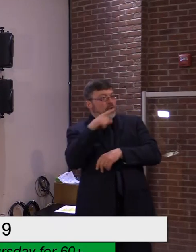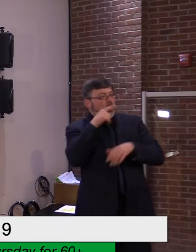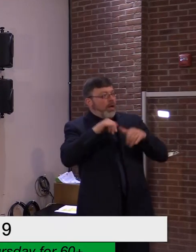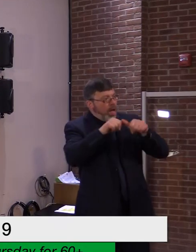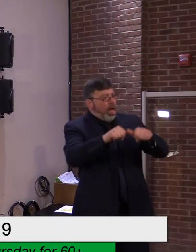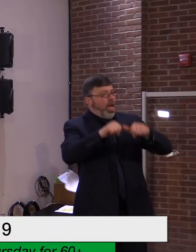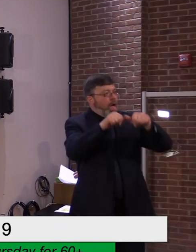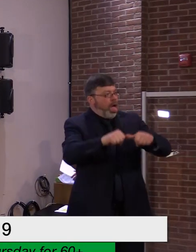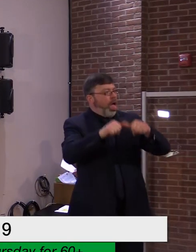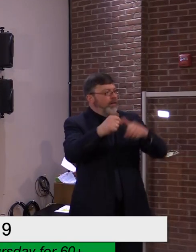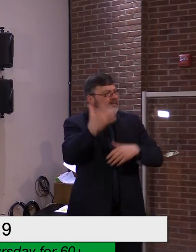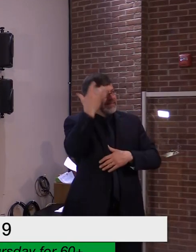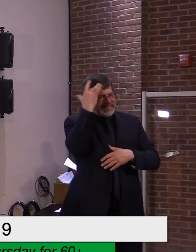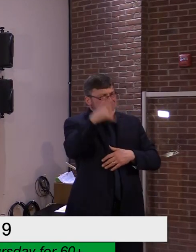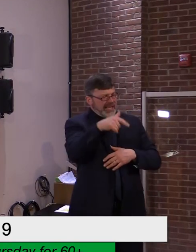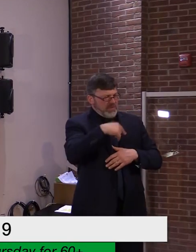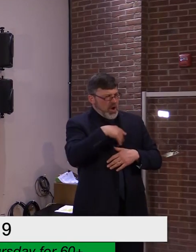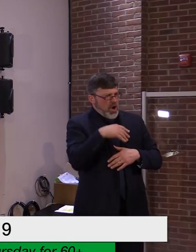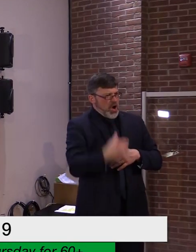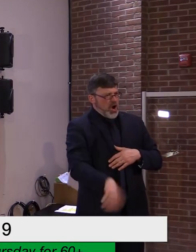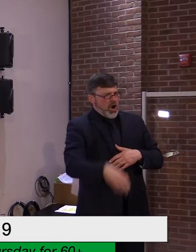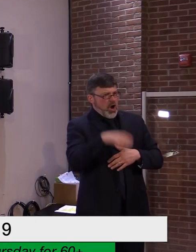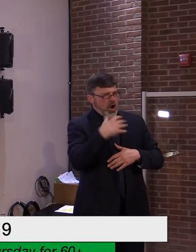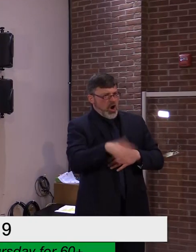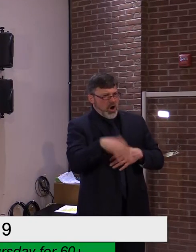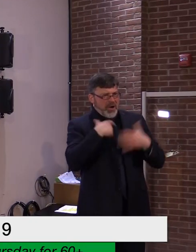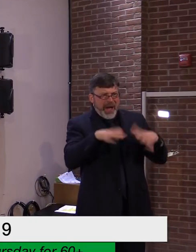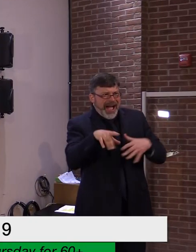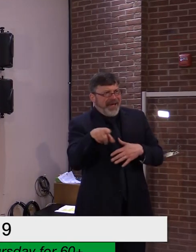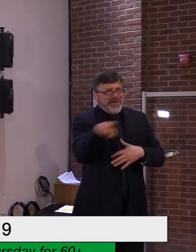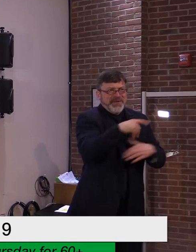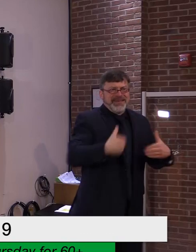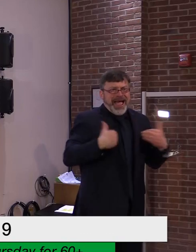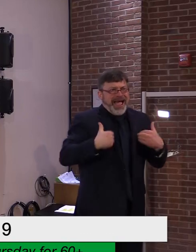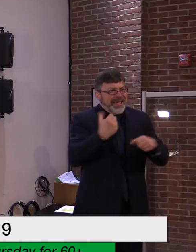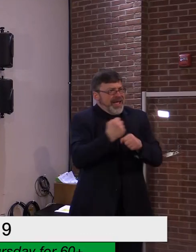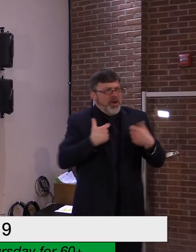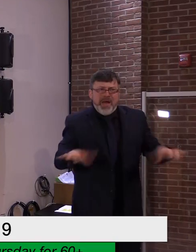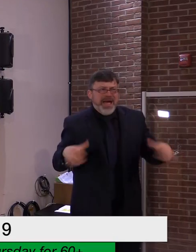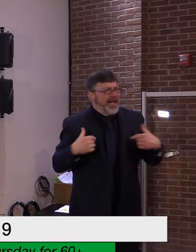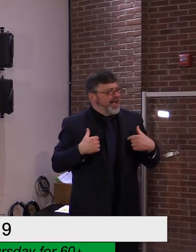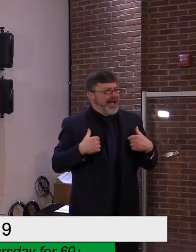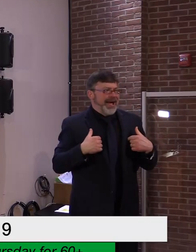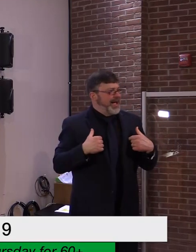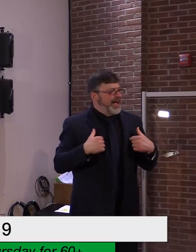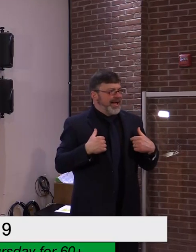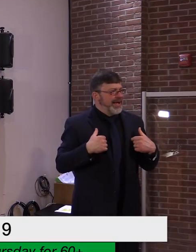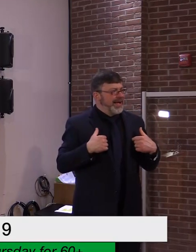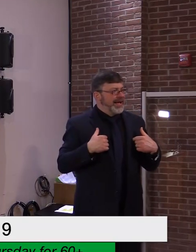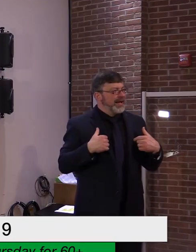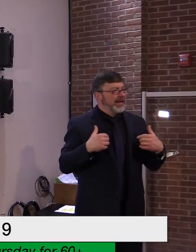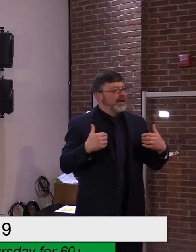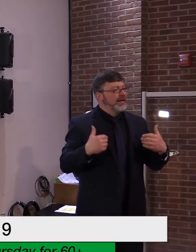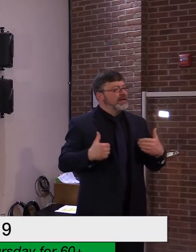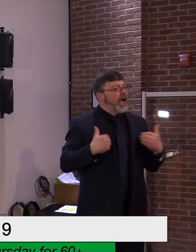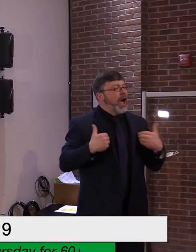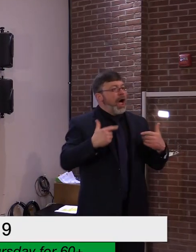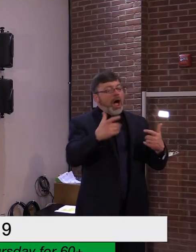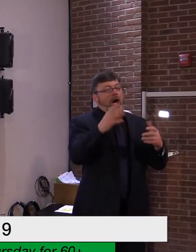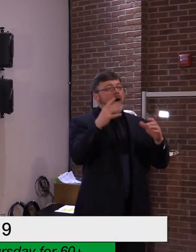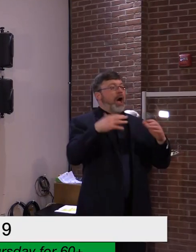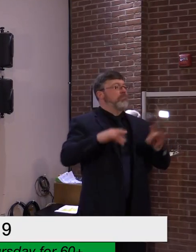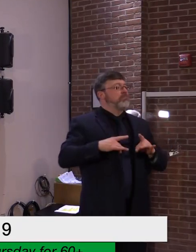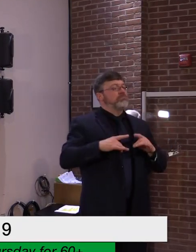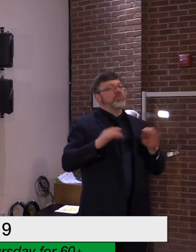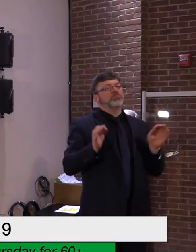And we're hearing that even in a younger population who had a milder illness, these can creep up on